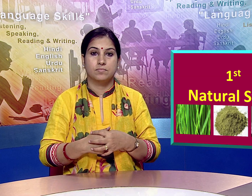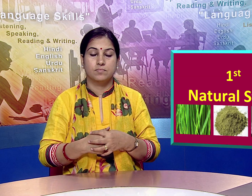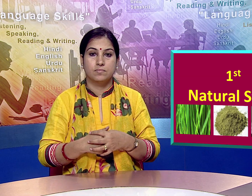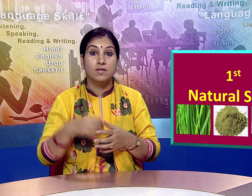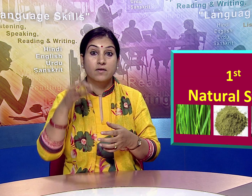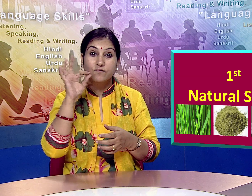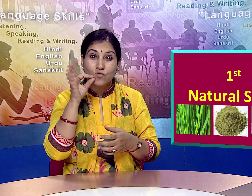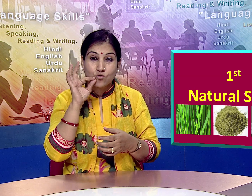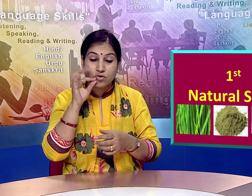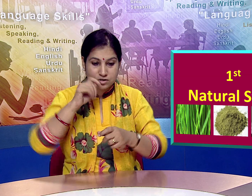fruit juice mark,